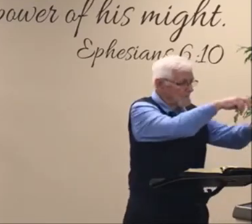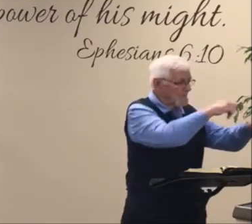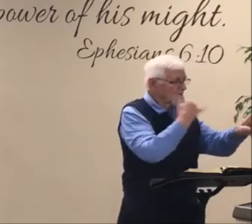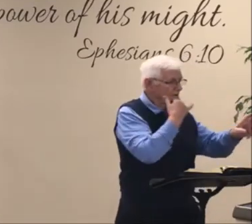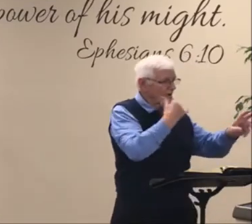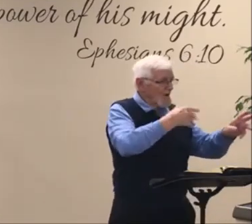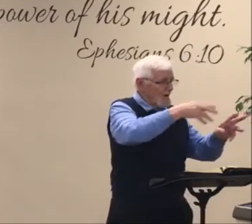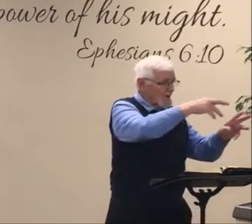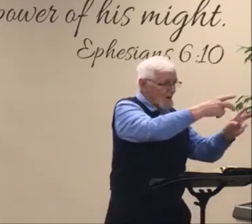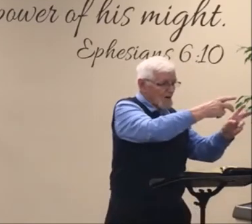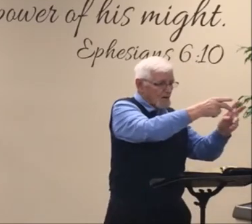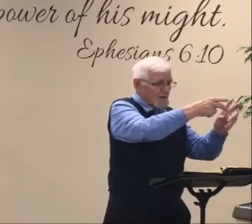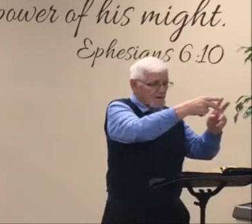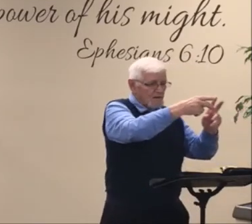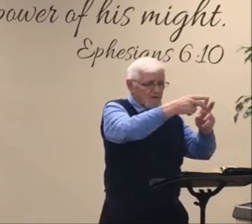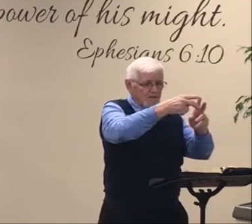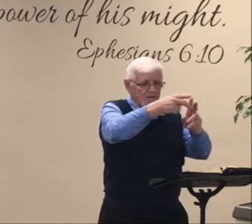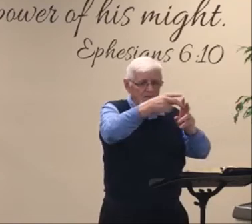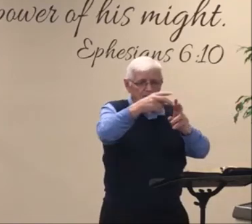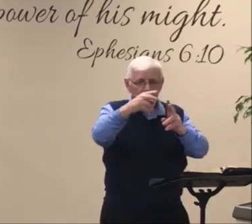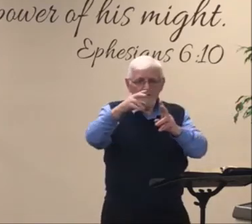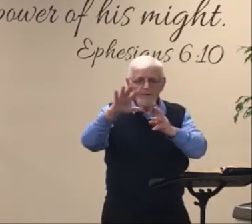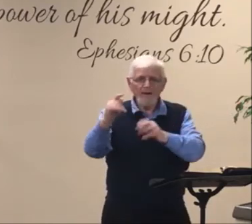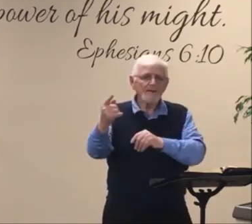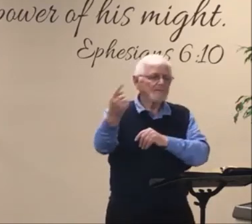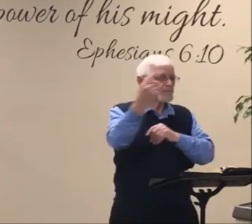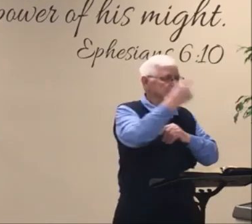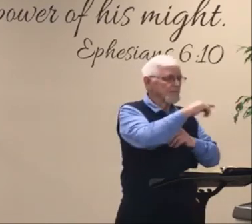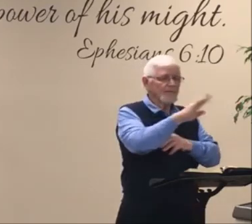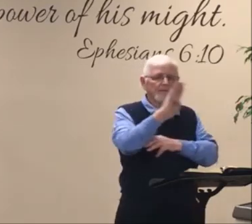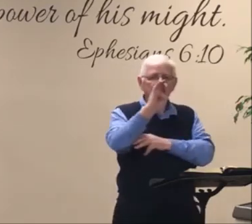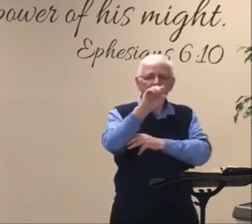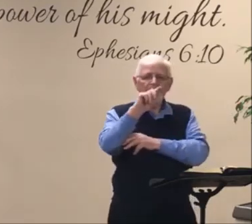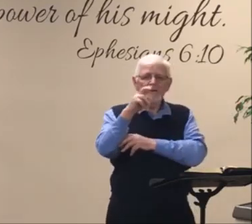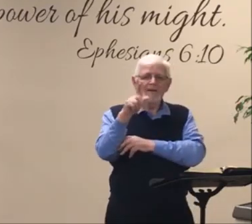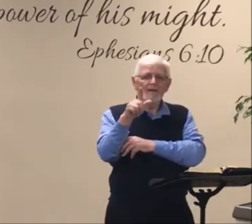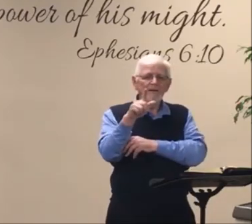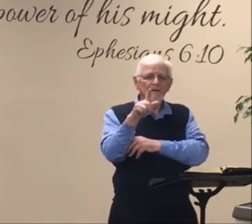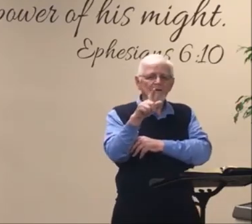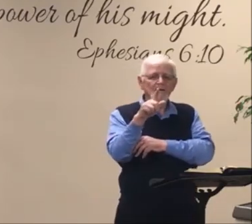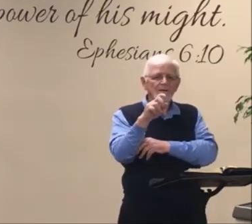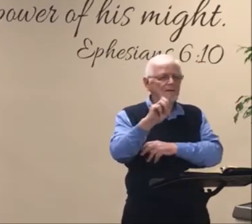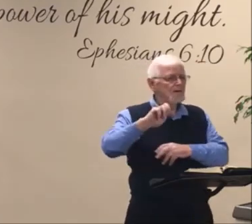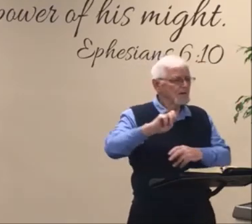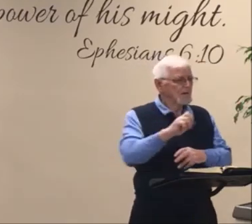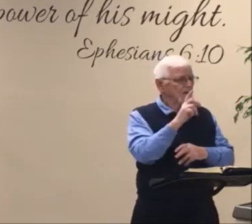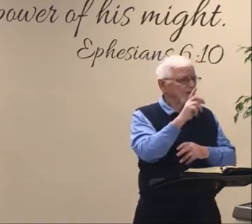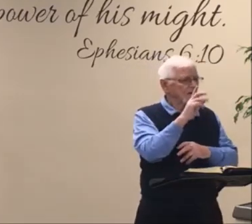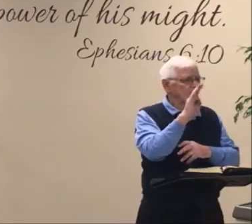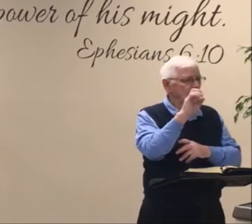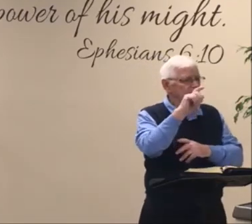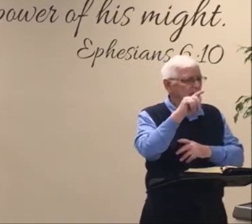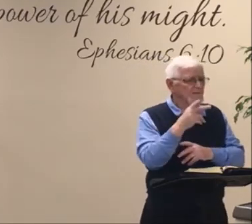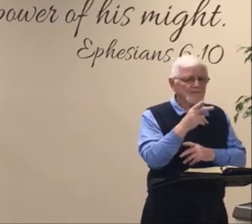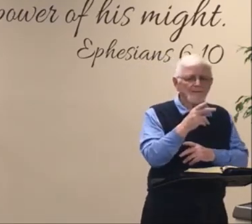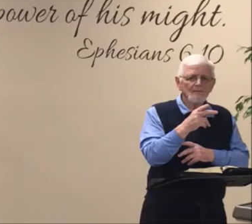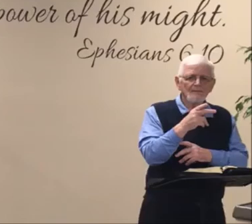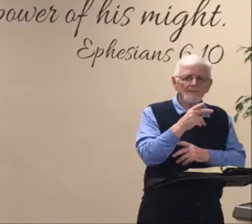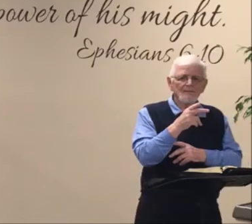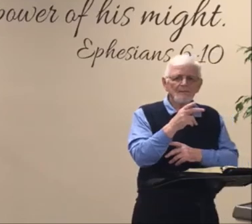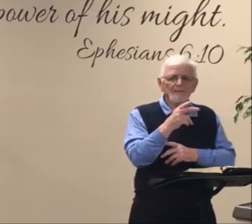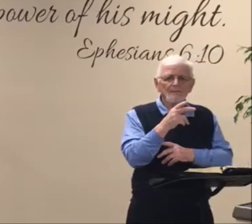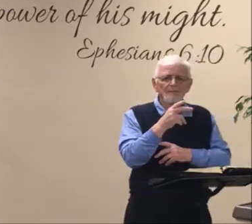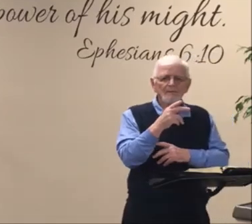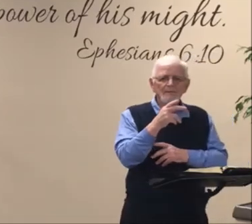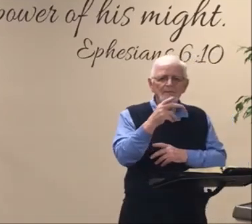that place, but he goes back to the place Bethel, and he calls it El Bethel, the God of the house of